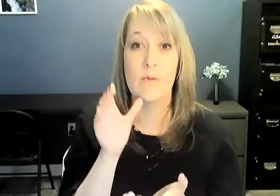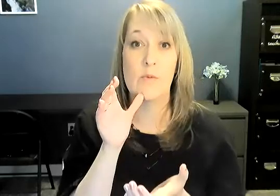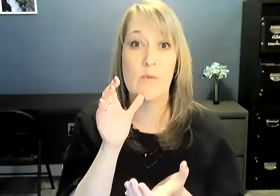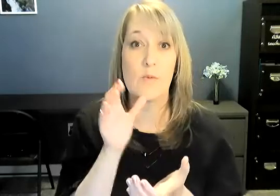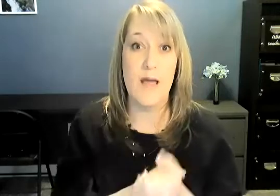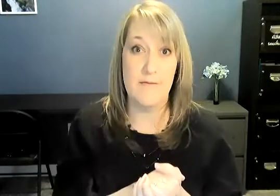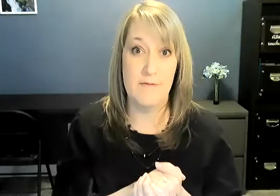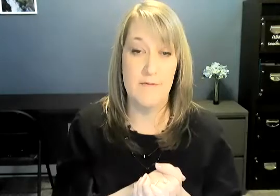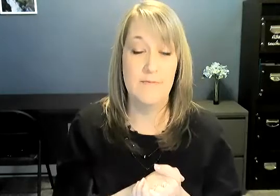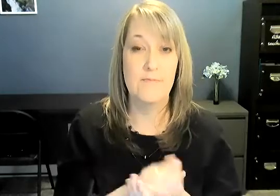Wife.